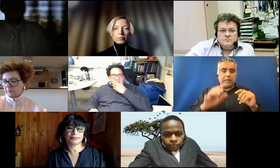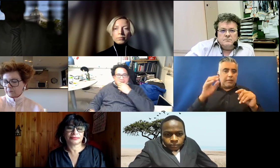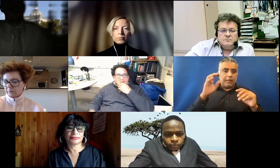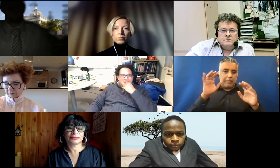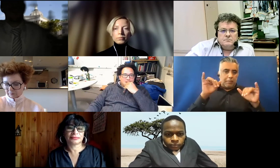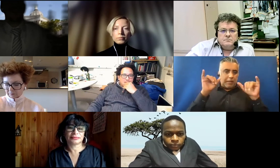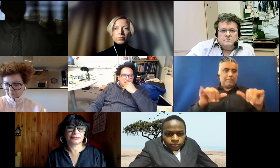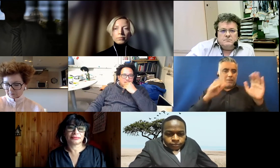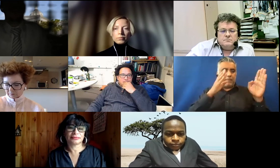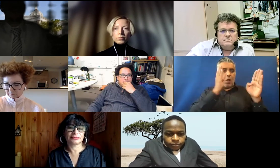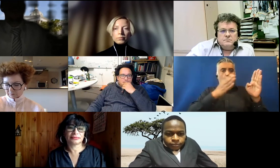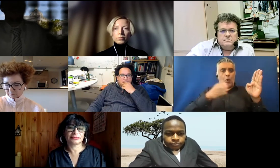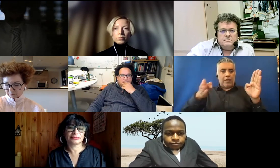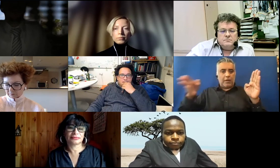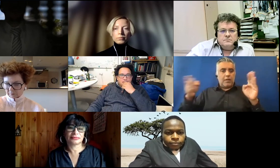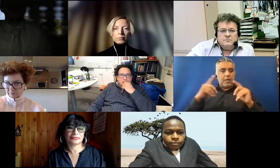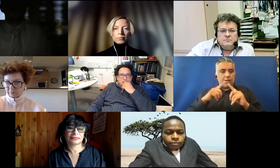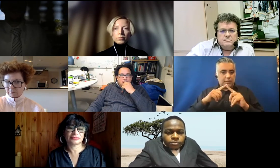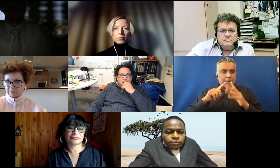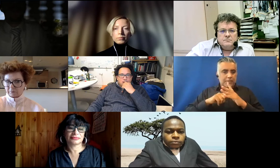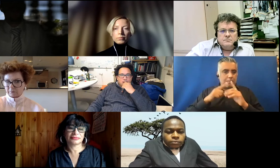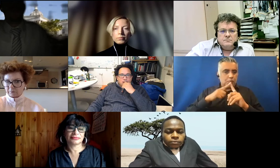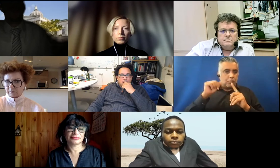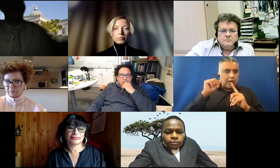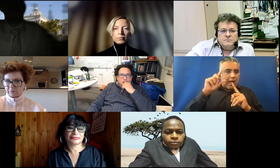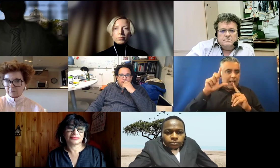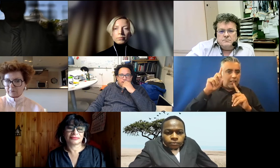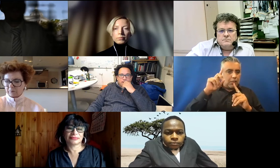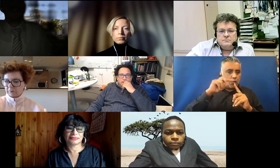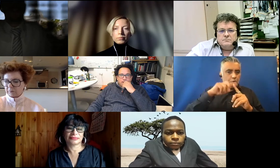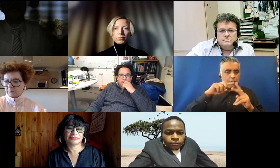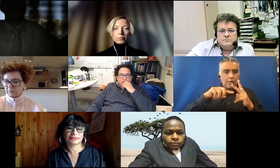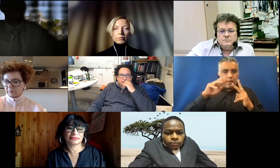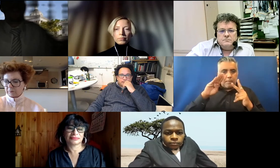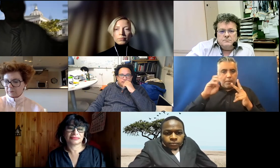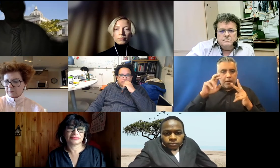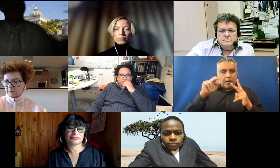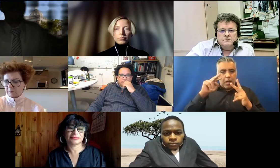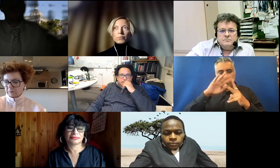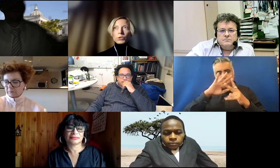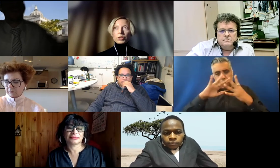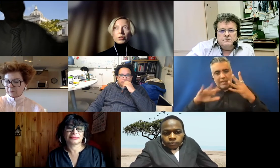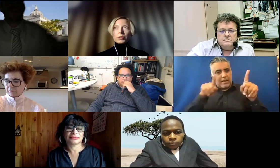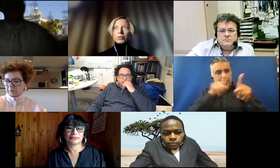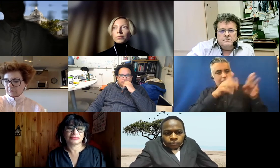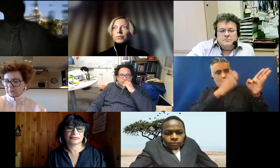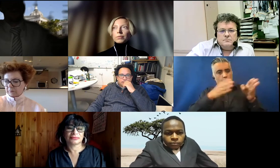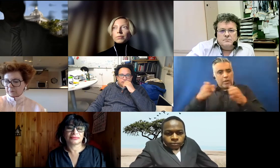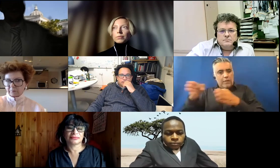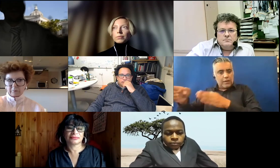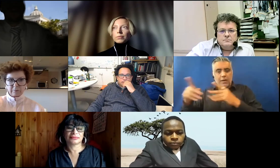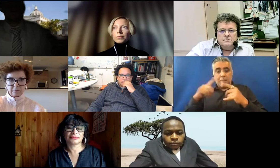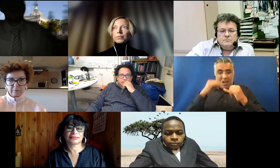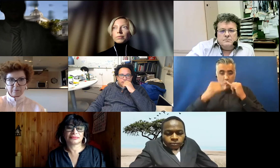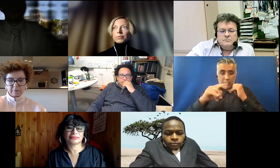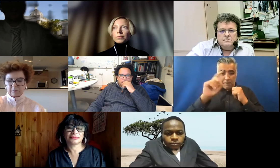done the previous questions. So starting with Aldo, Bernard, and so on as we went throughout the panel. And